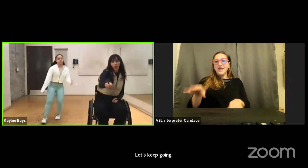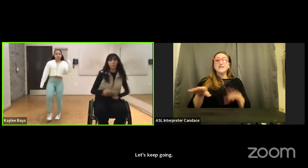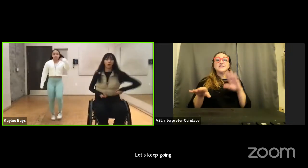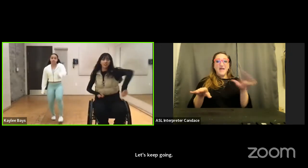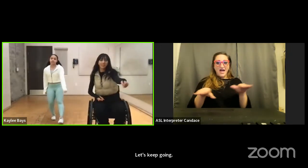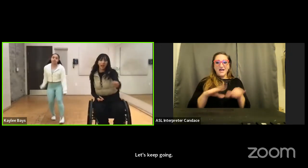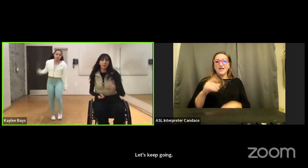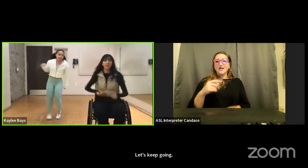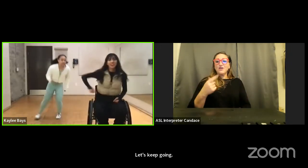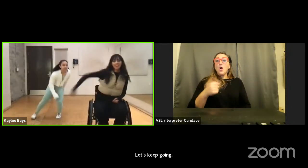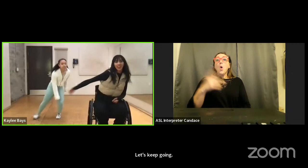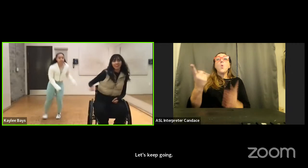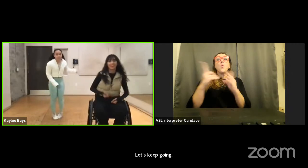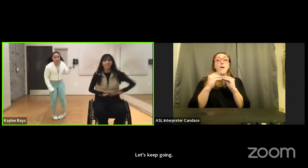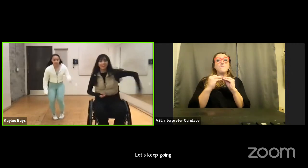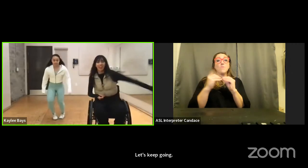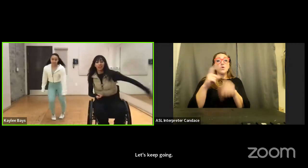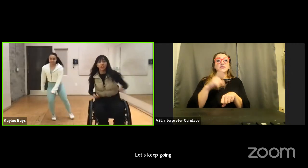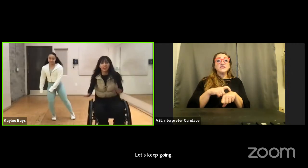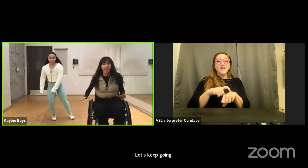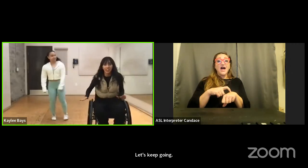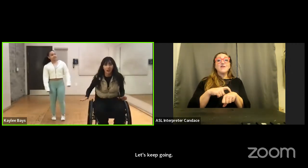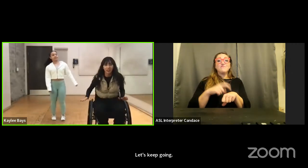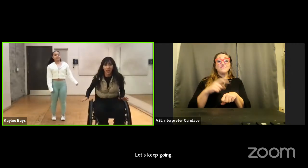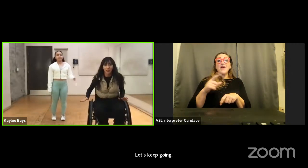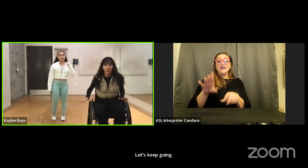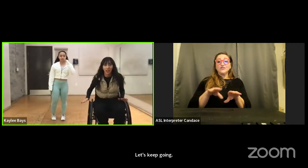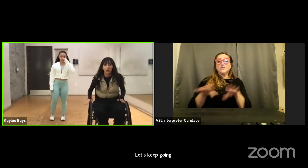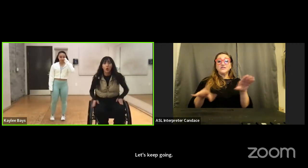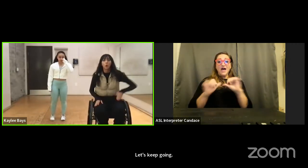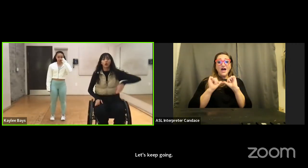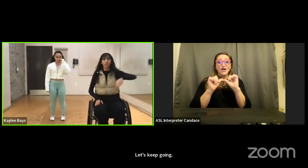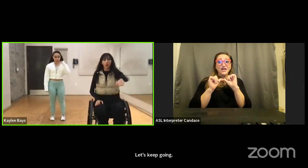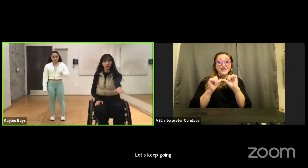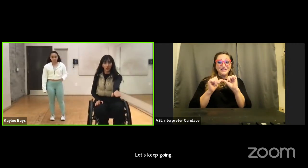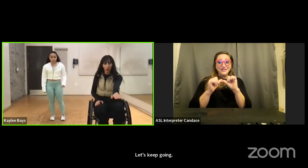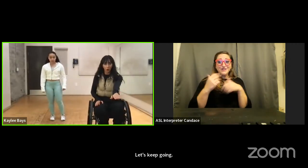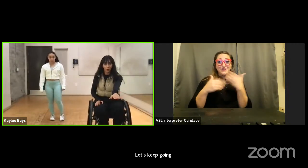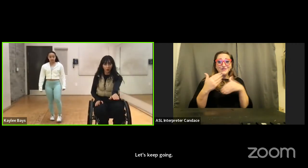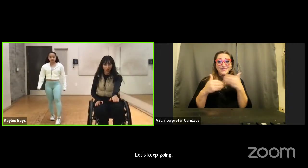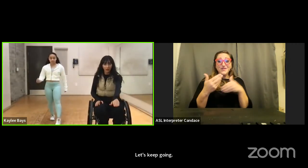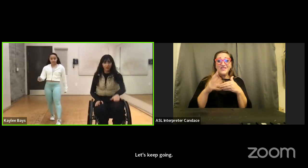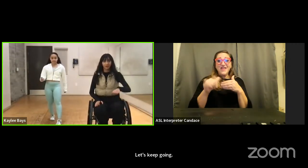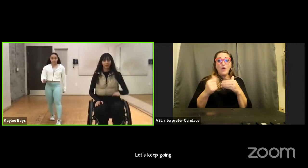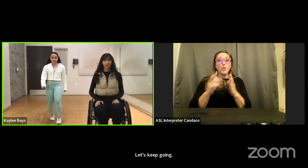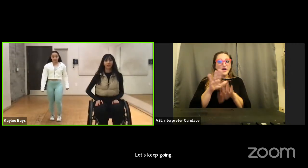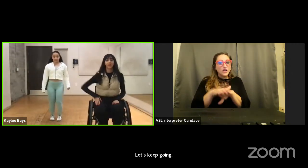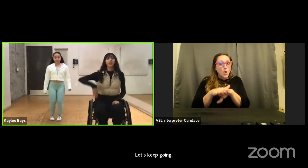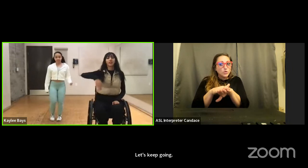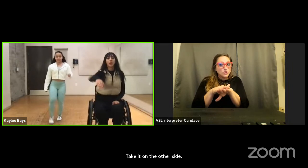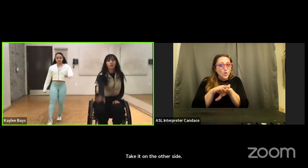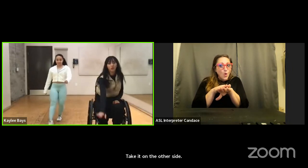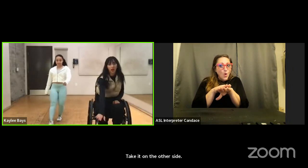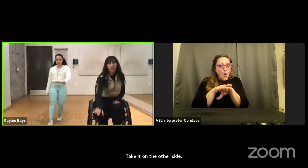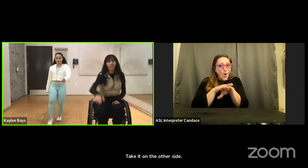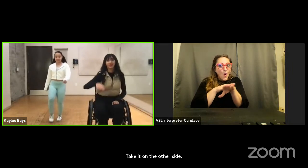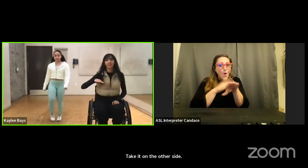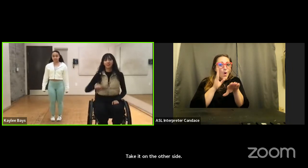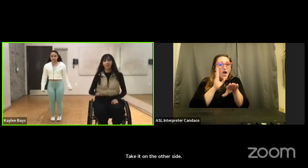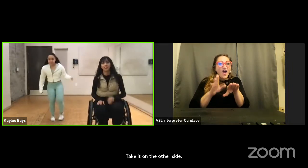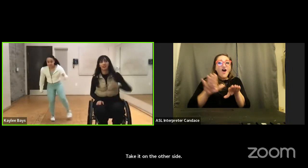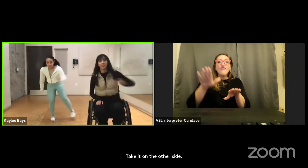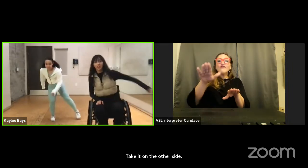and one more time, side to side. Okay, taking it on the other side. We're gonna go slow. Front,